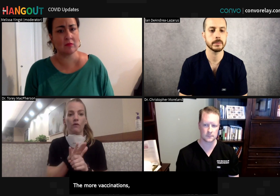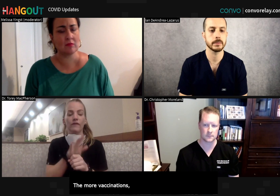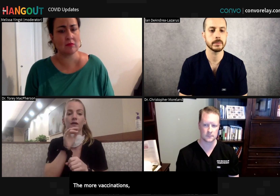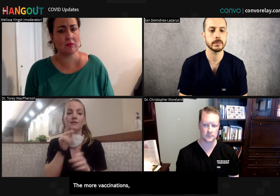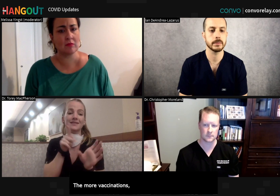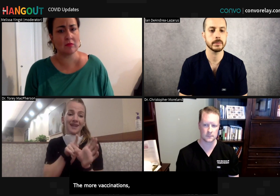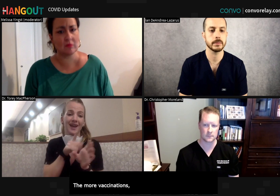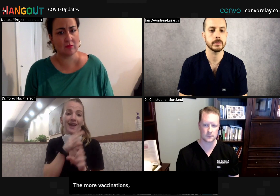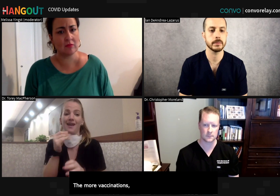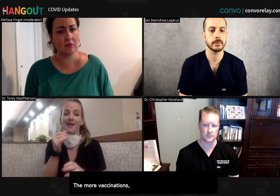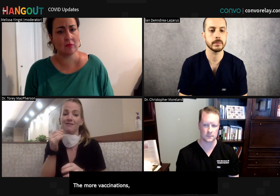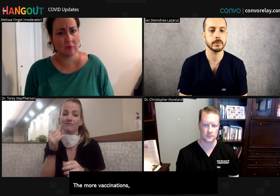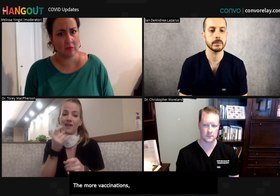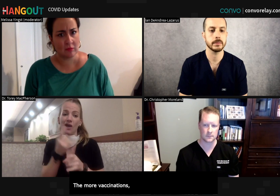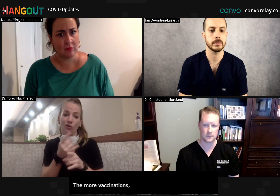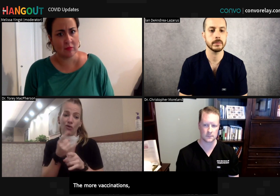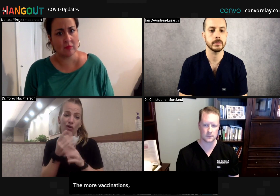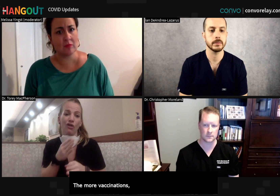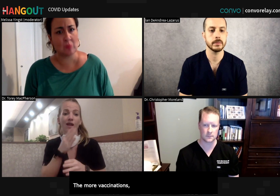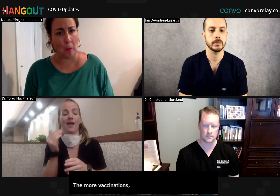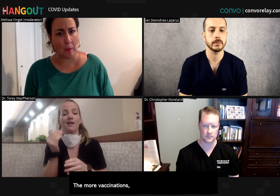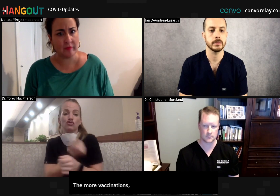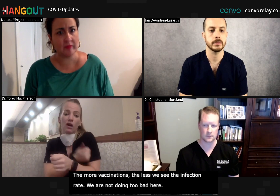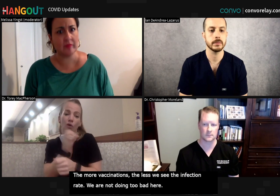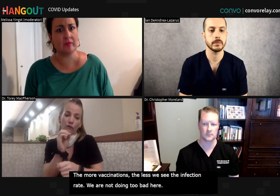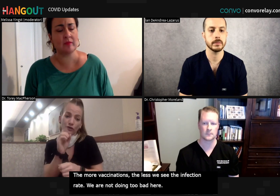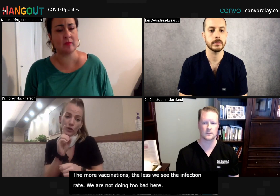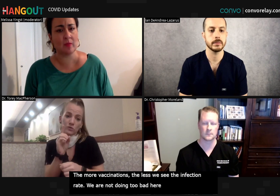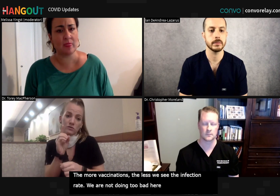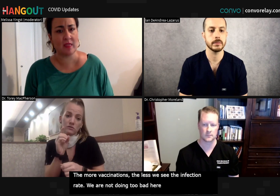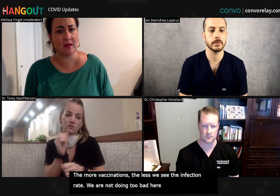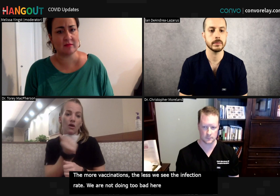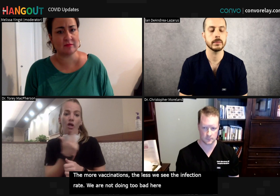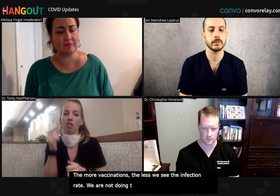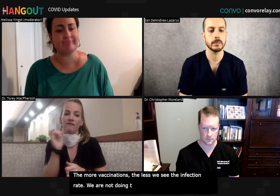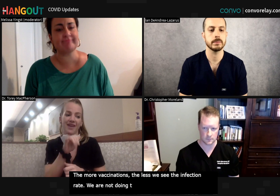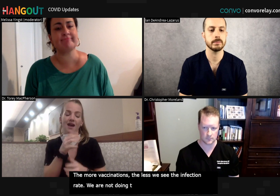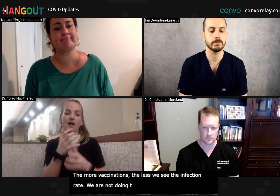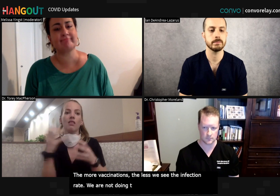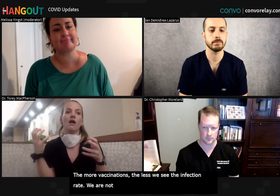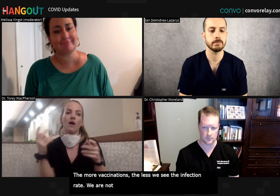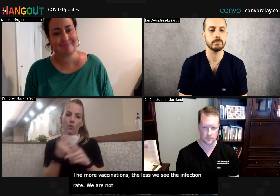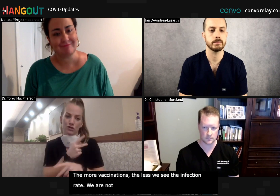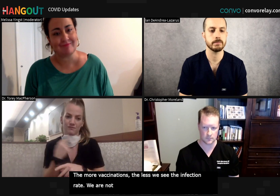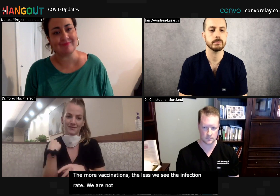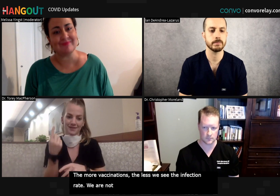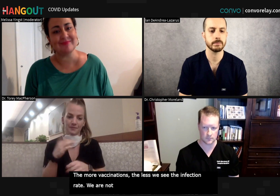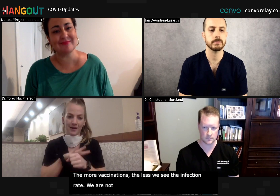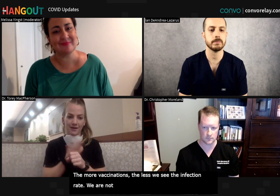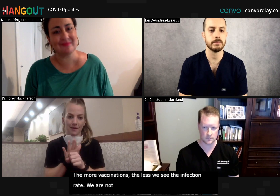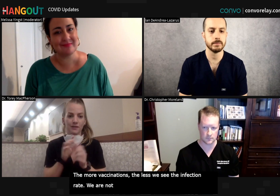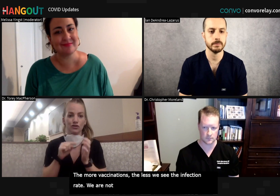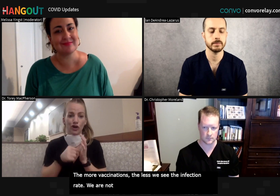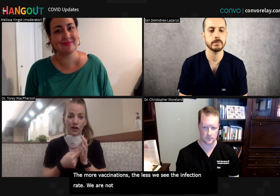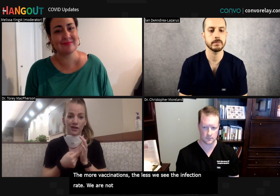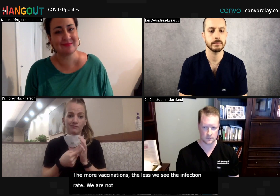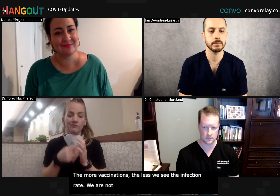here. We're also seeing an increase in drug overdose, alcohol, psychiatric